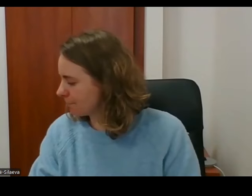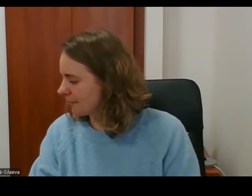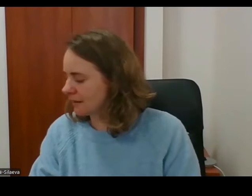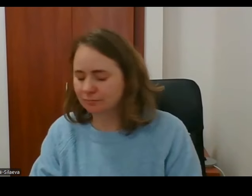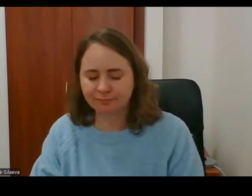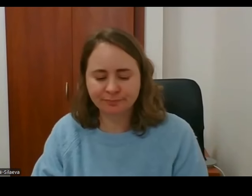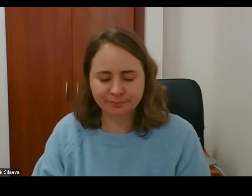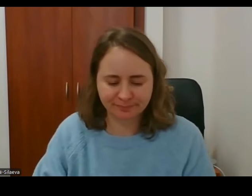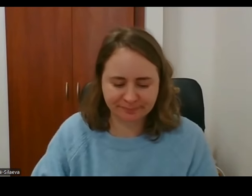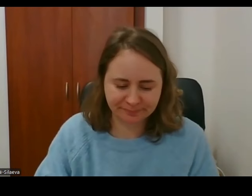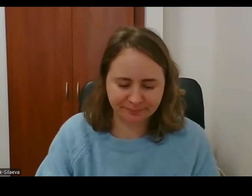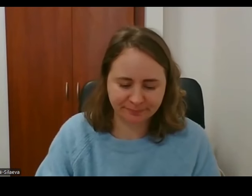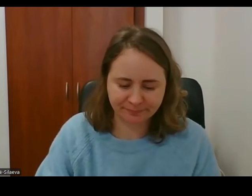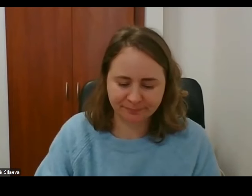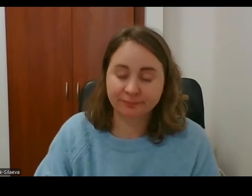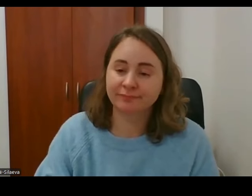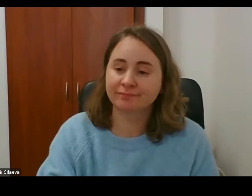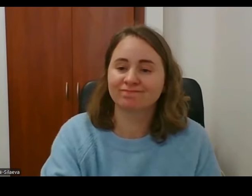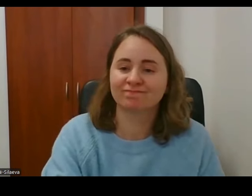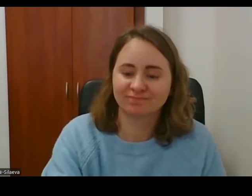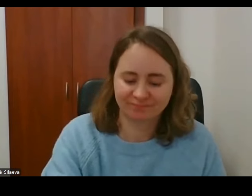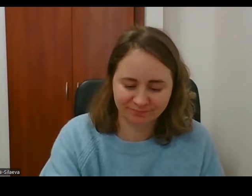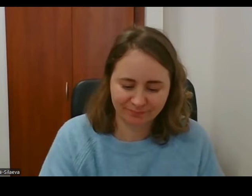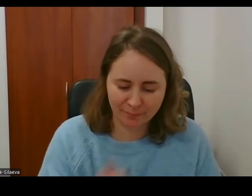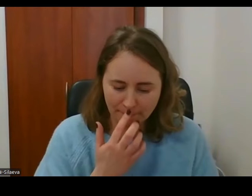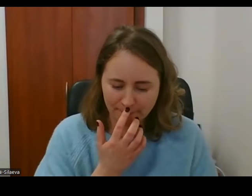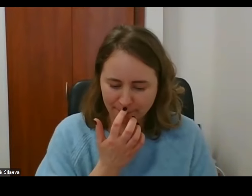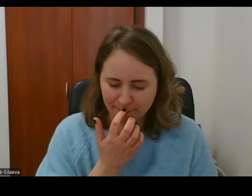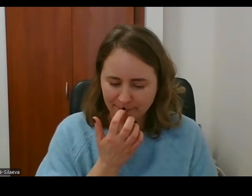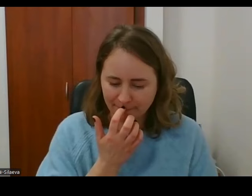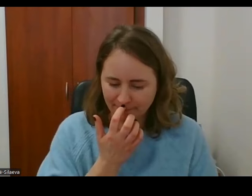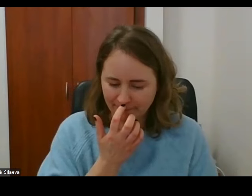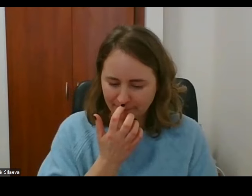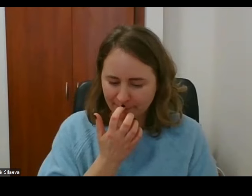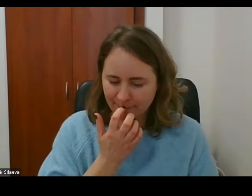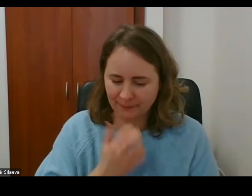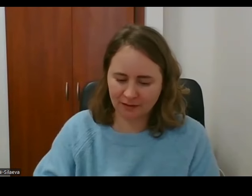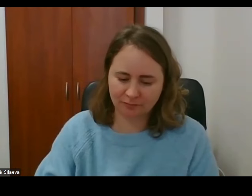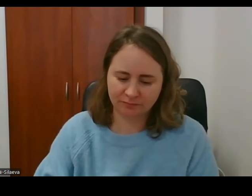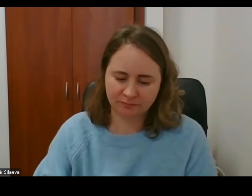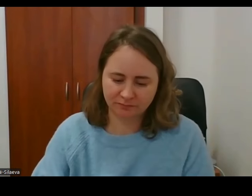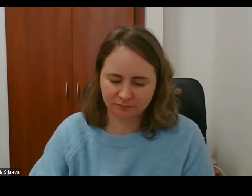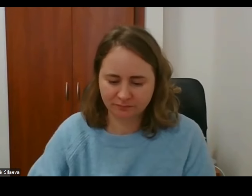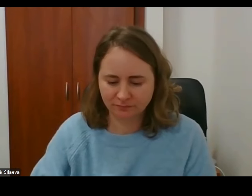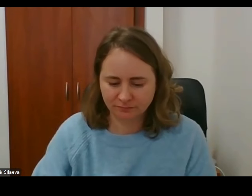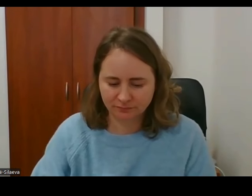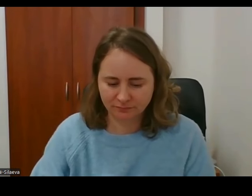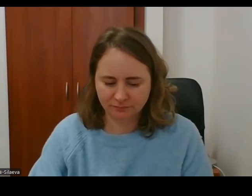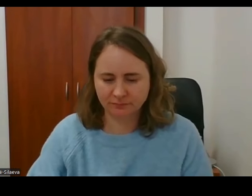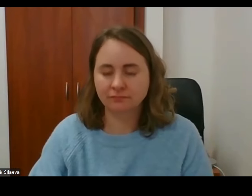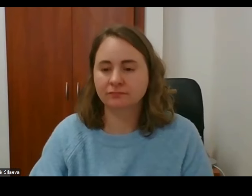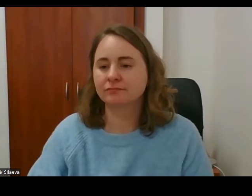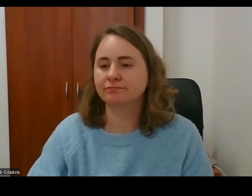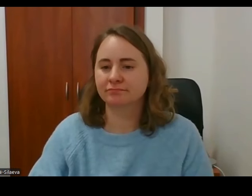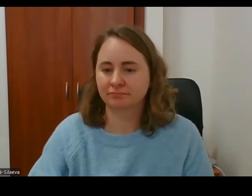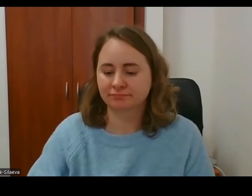So yes, they can survive, but if it's real, it's just surviving.